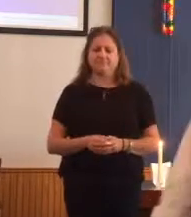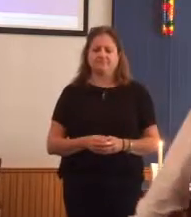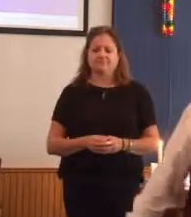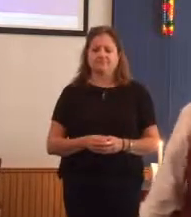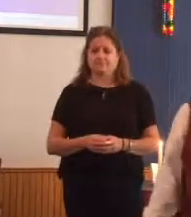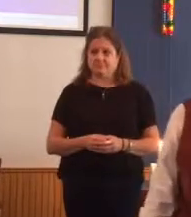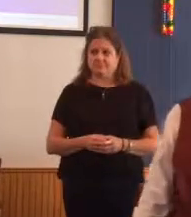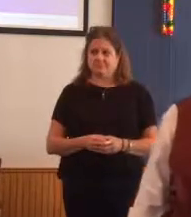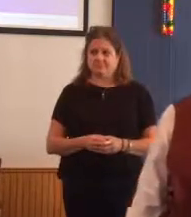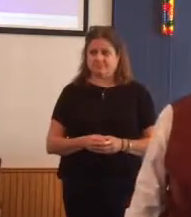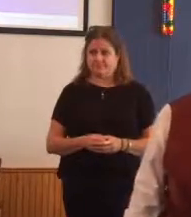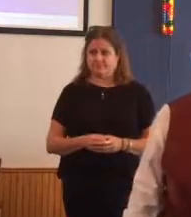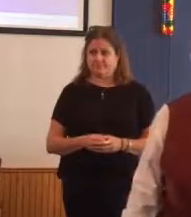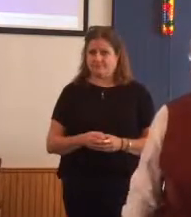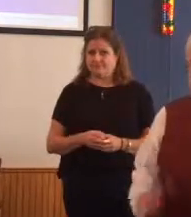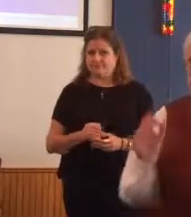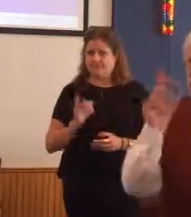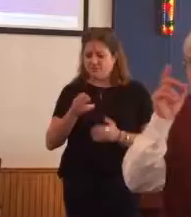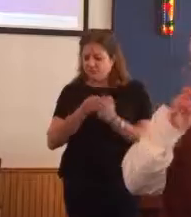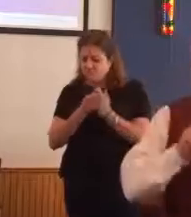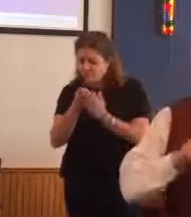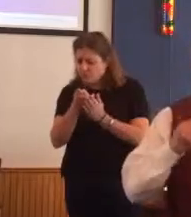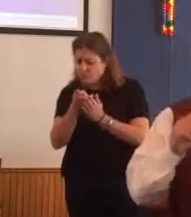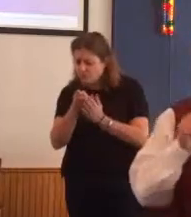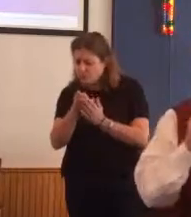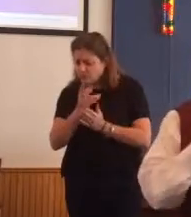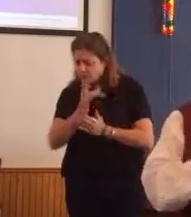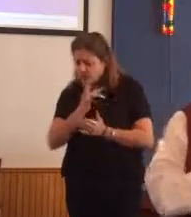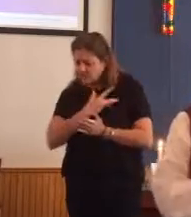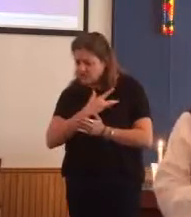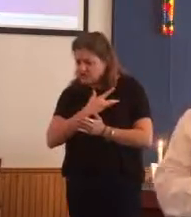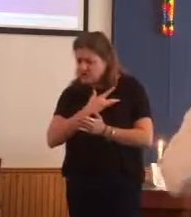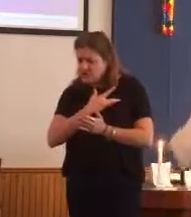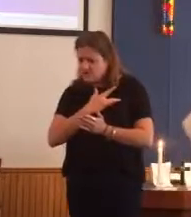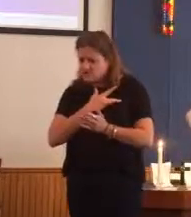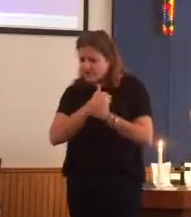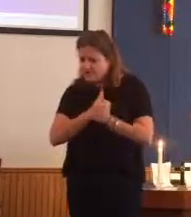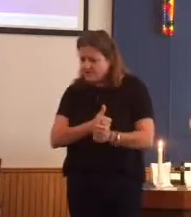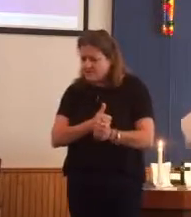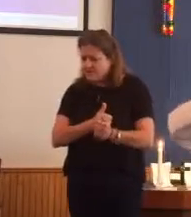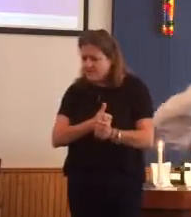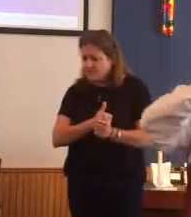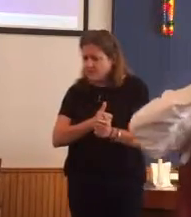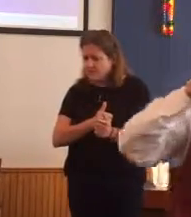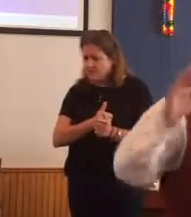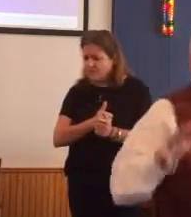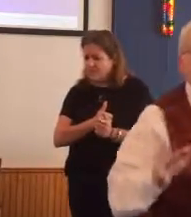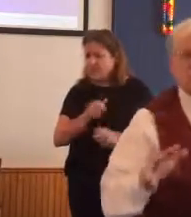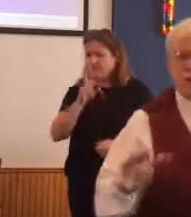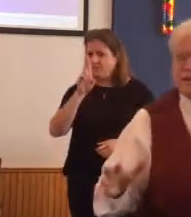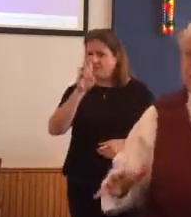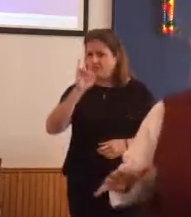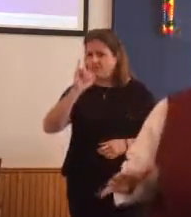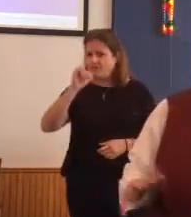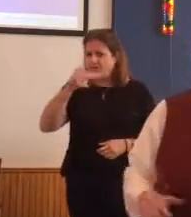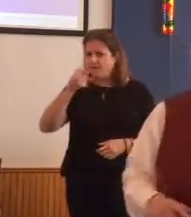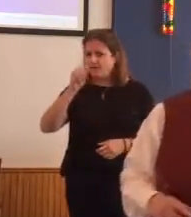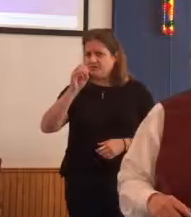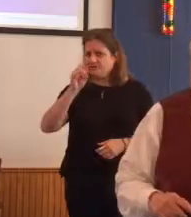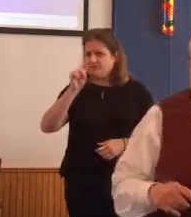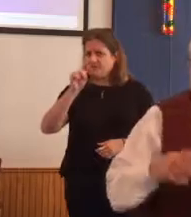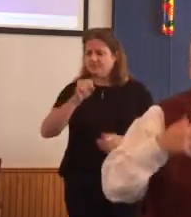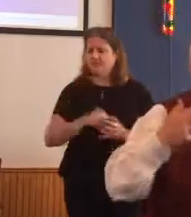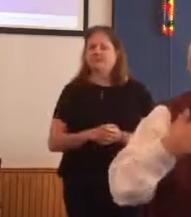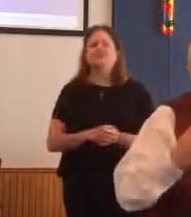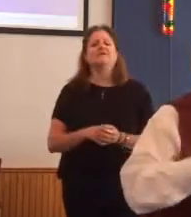Is that righteous? That's the question. Is that righteous? Now, when I write these